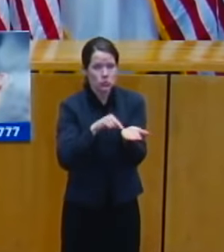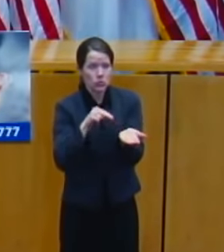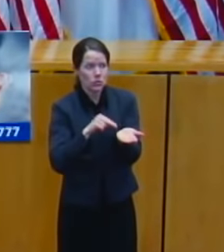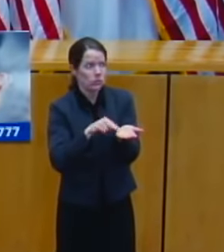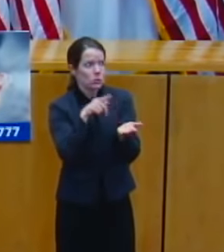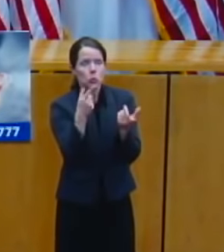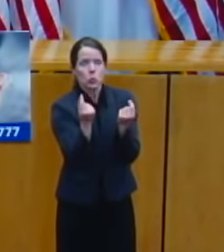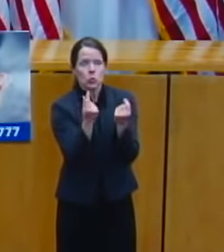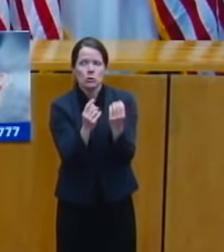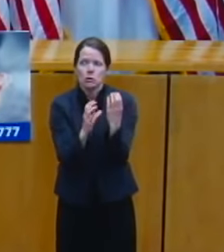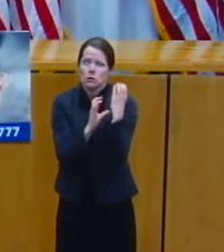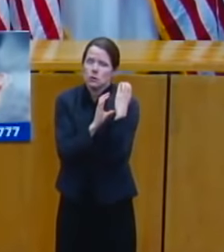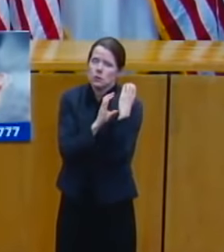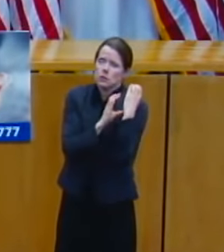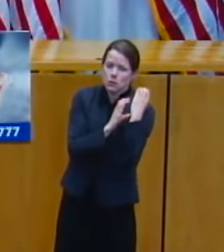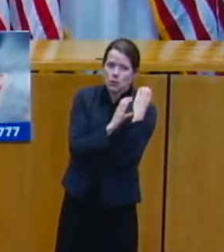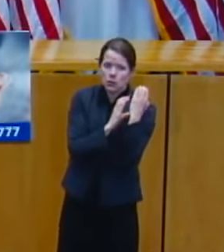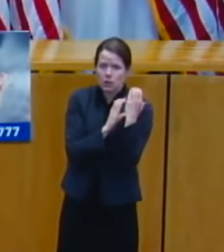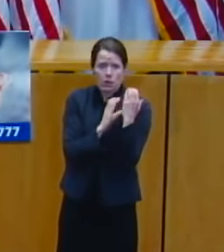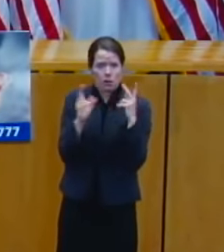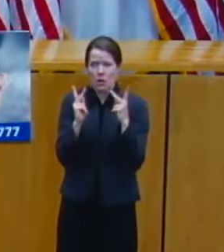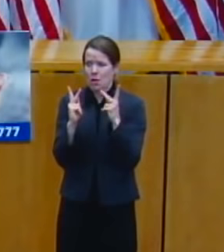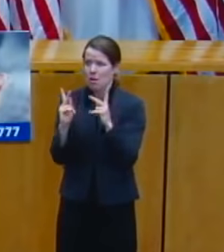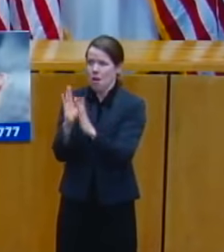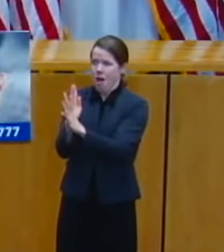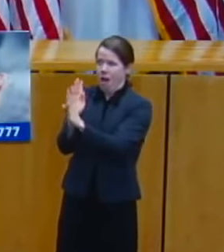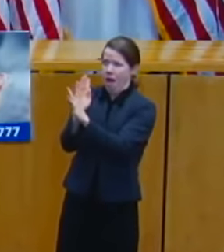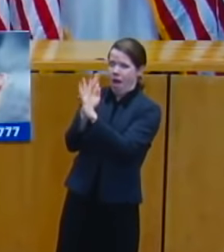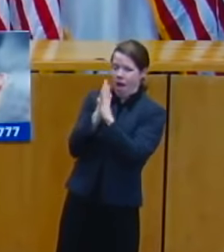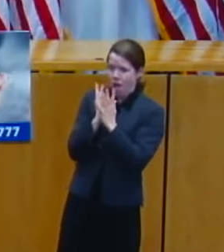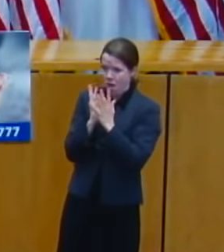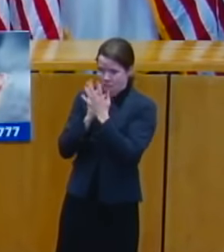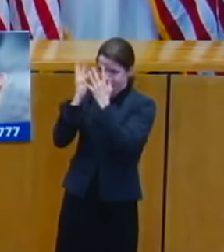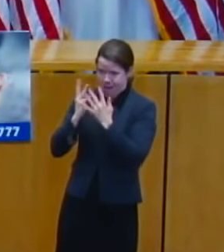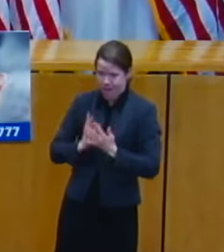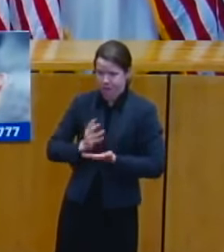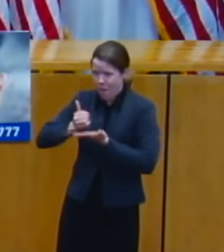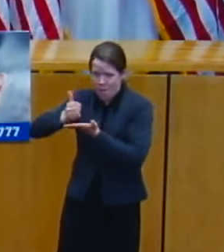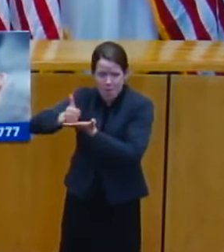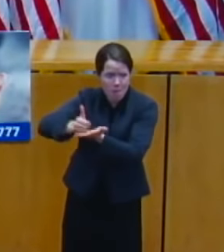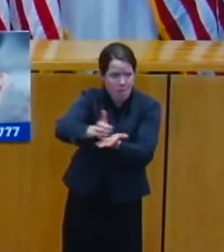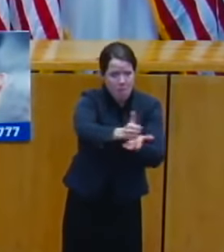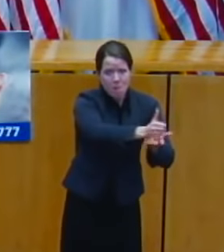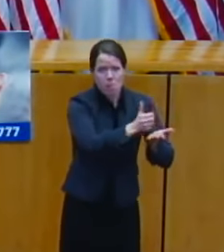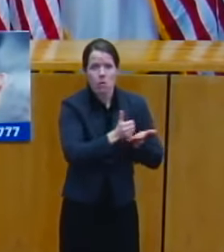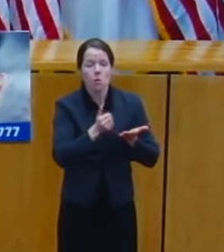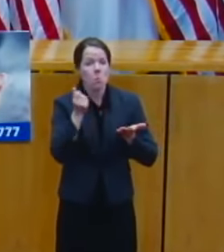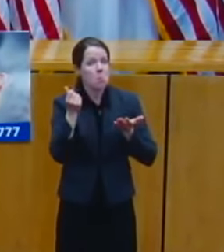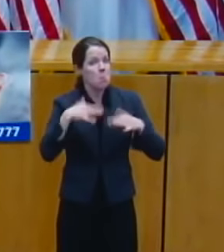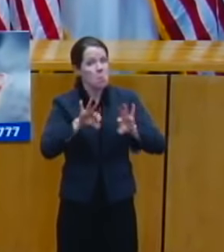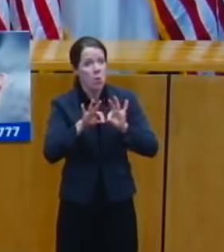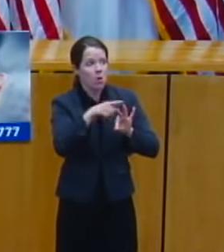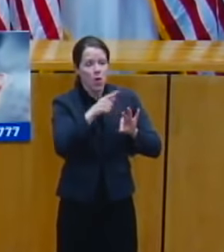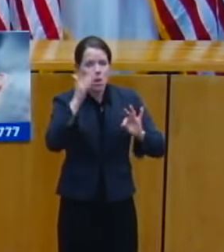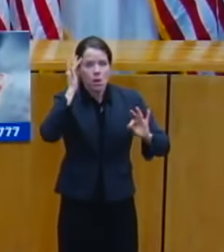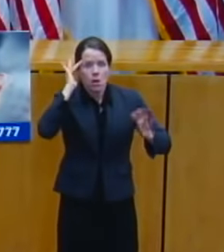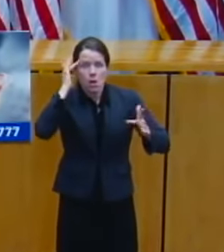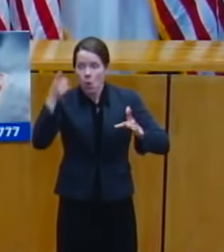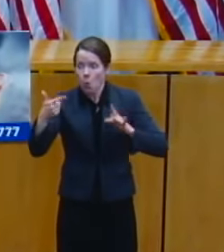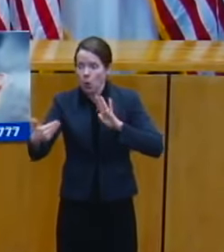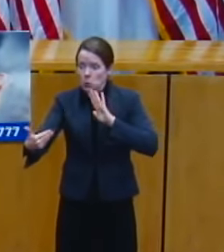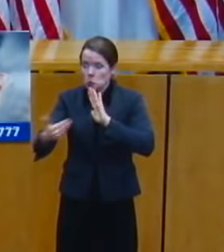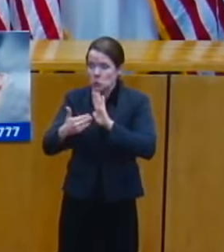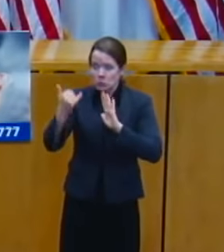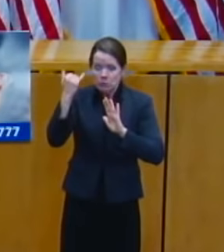We need to make sure that fear of getting sued doesn't prevent them from being able to do what they need to do to treat as many people as